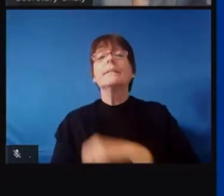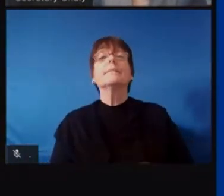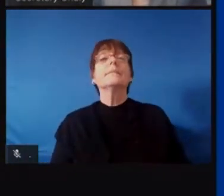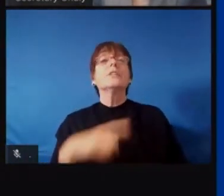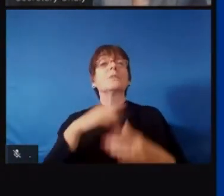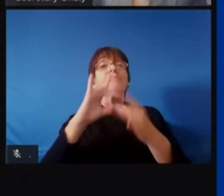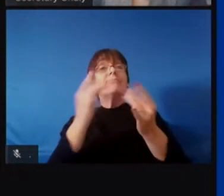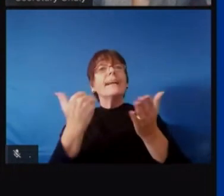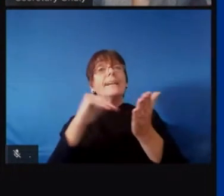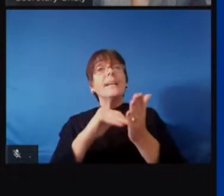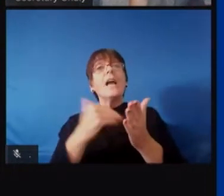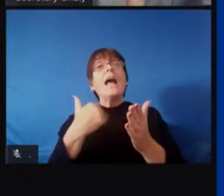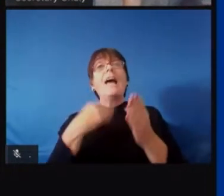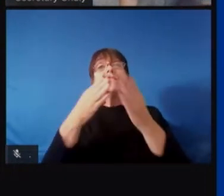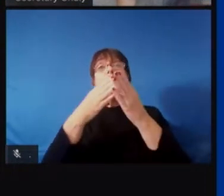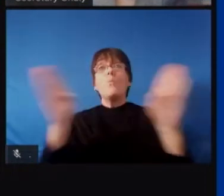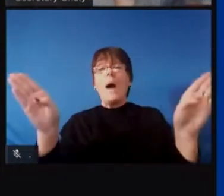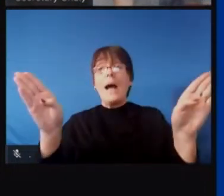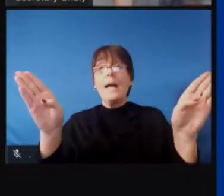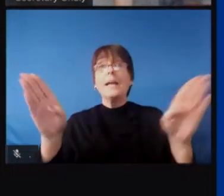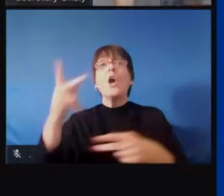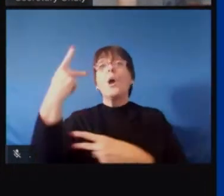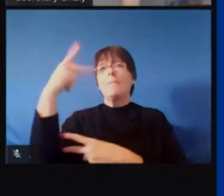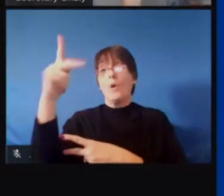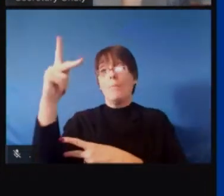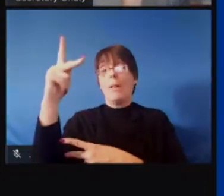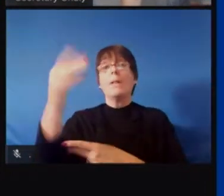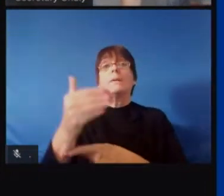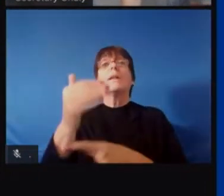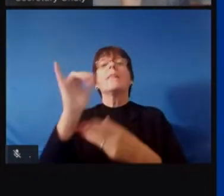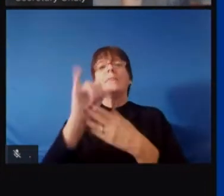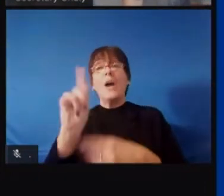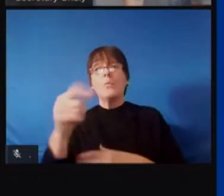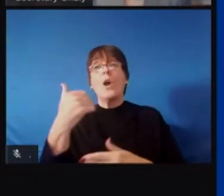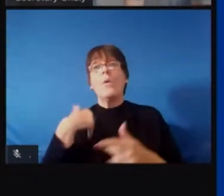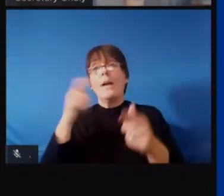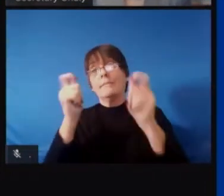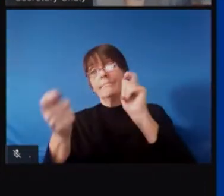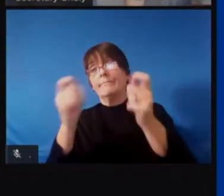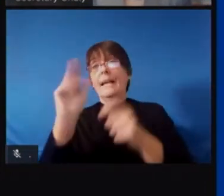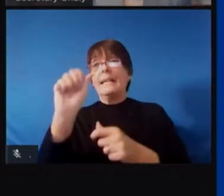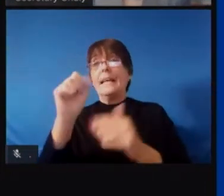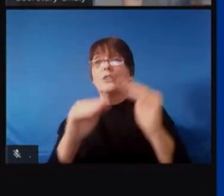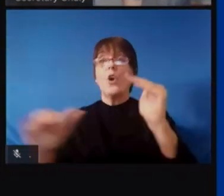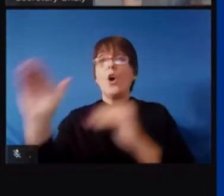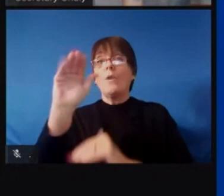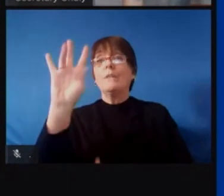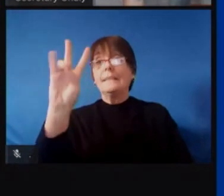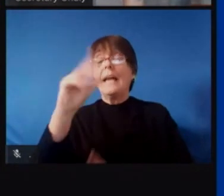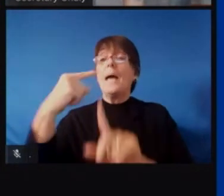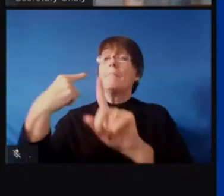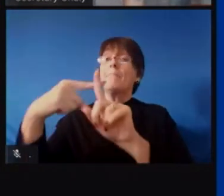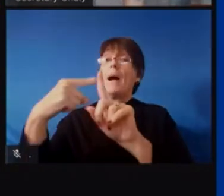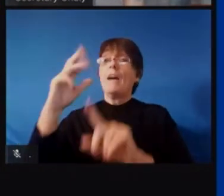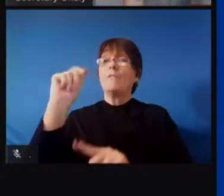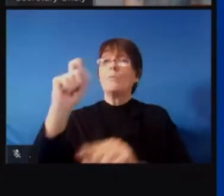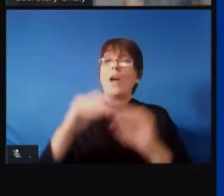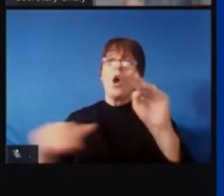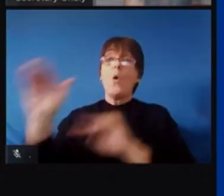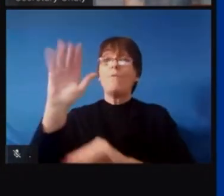highlight again, we have the widespread or purple tier, and that's when you have adjusted case rates over 7 and a positivity rate over